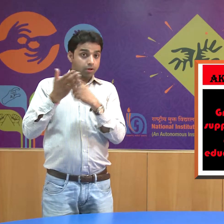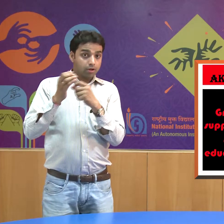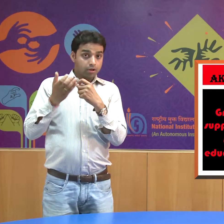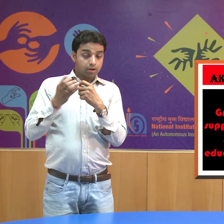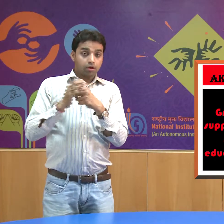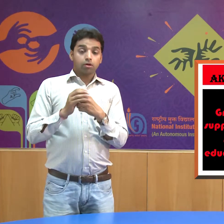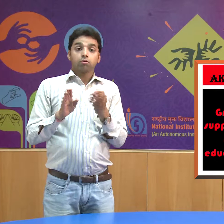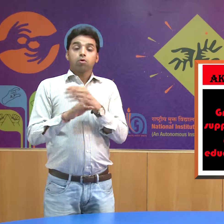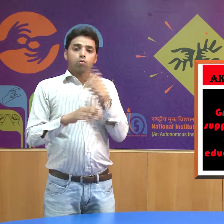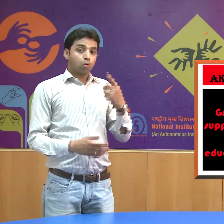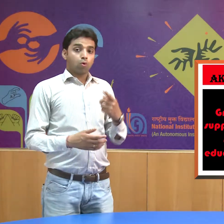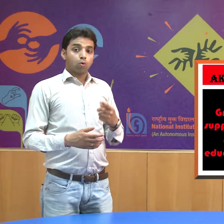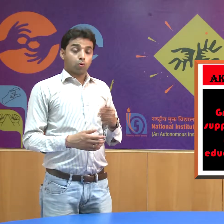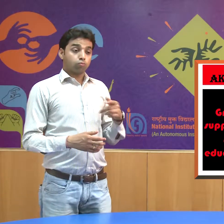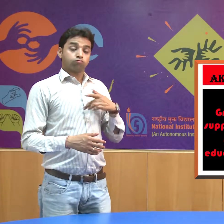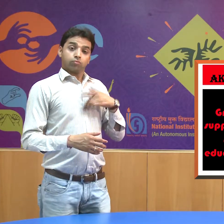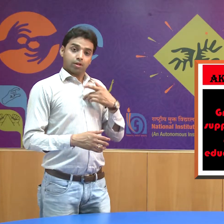who was himself literate,